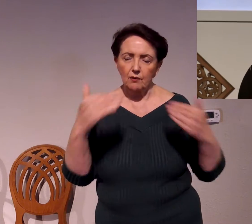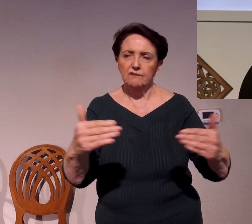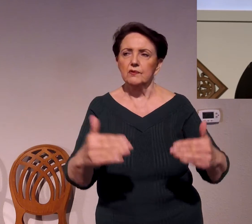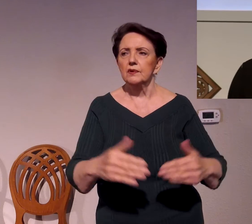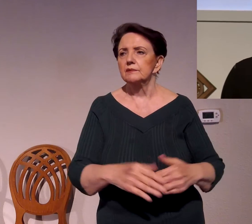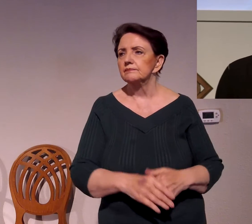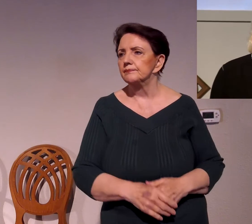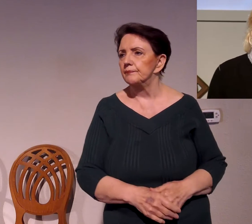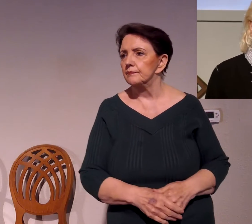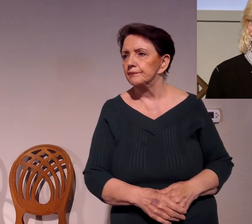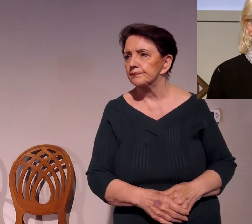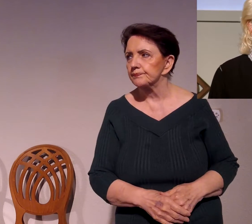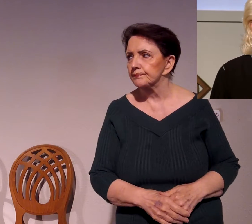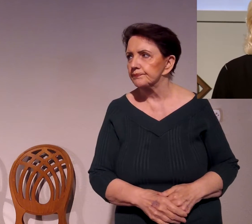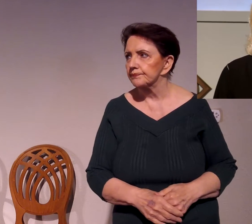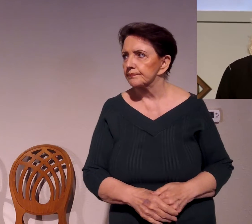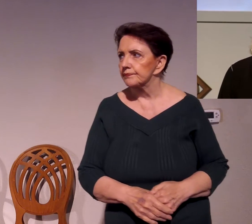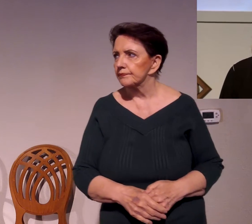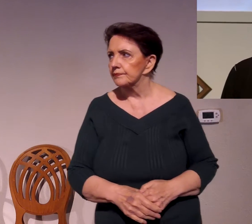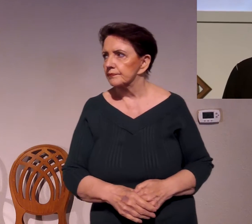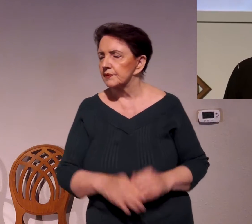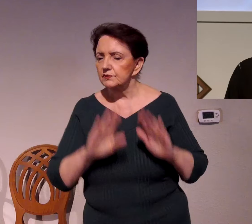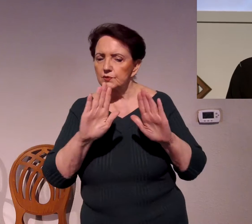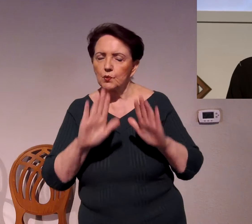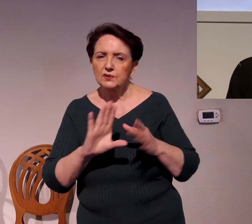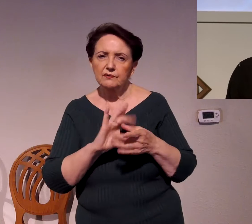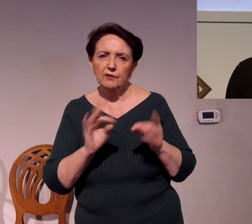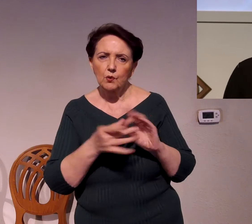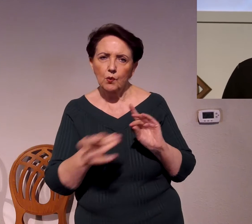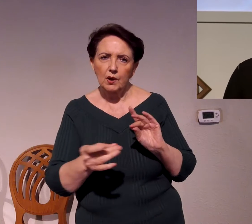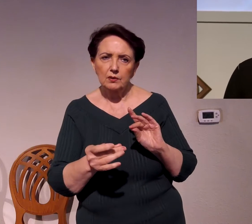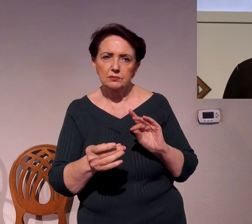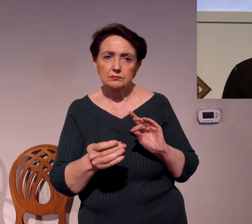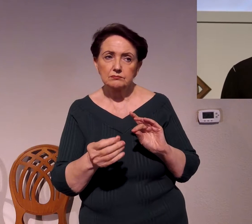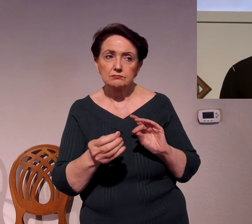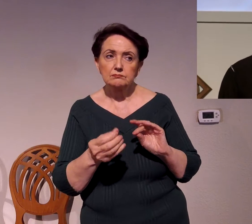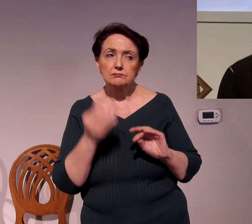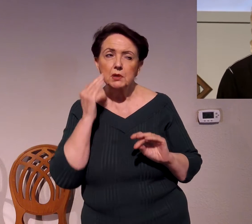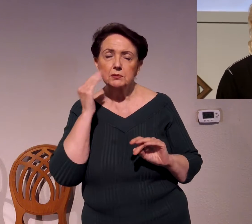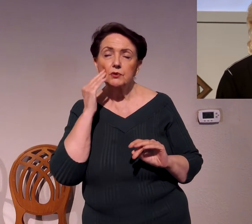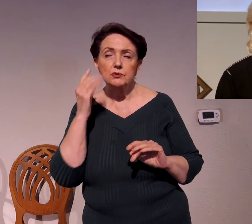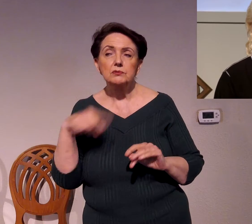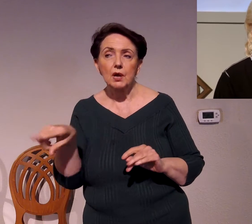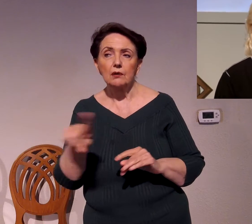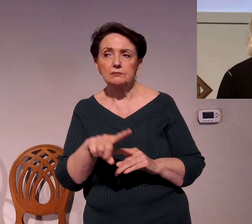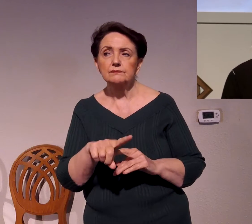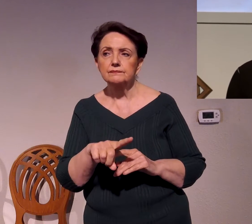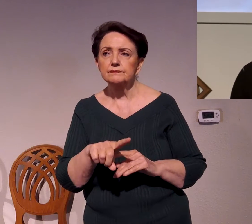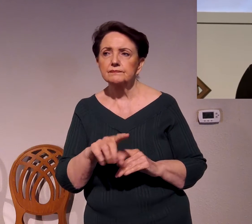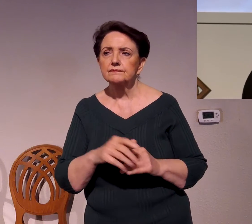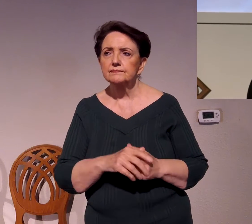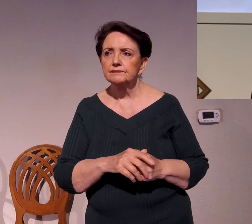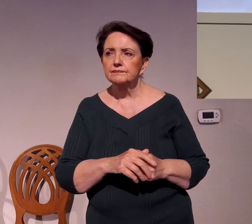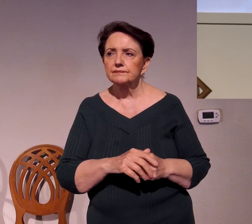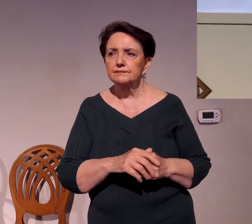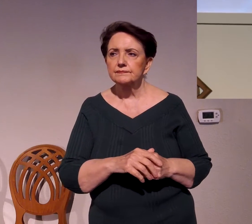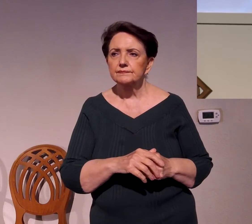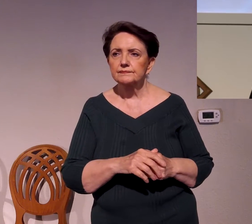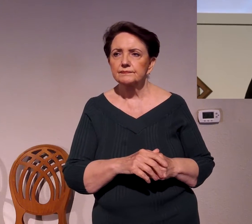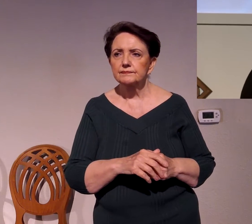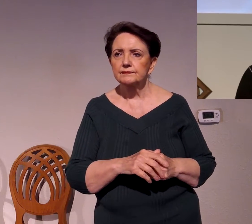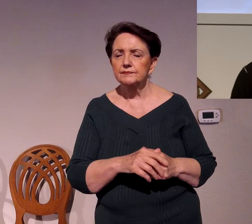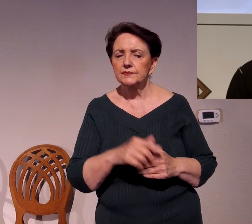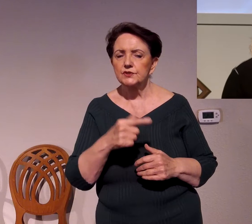it. There's a wonderful quote that many of you, I'm sure, are familiar with. It actually is attributed to